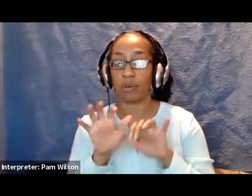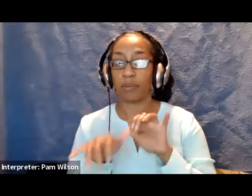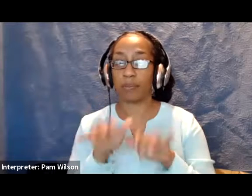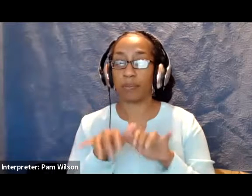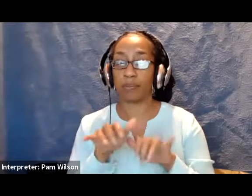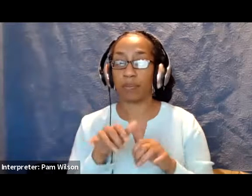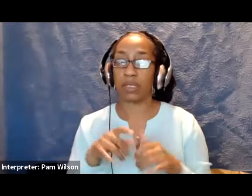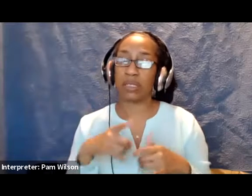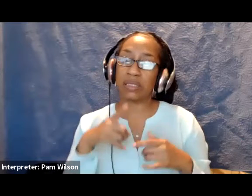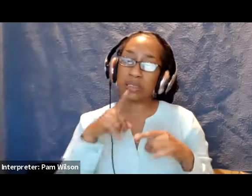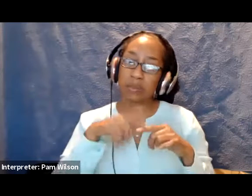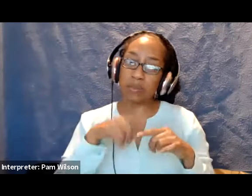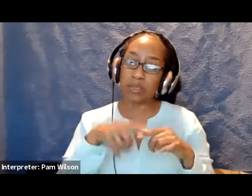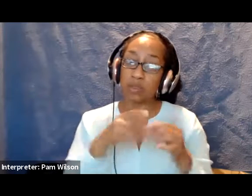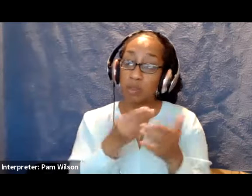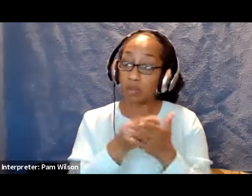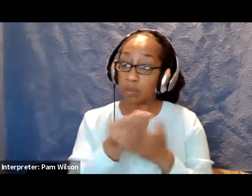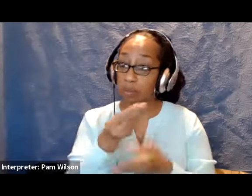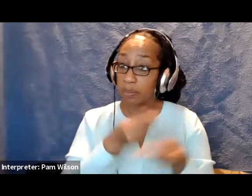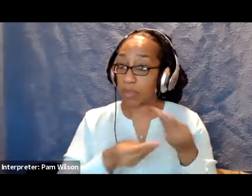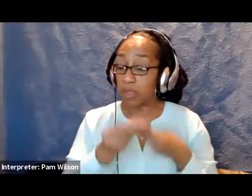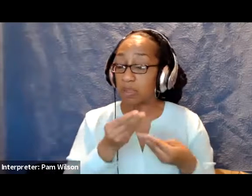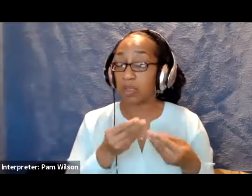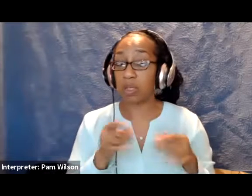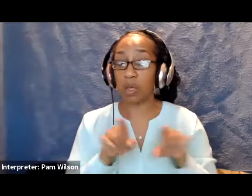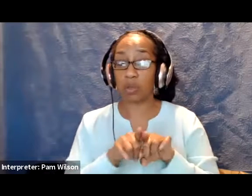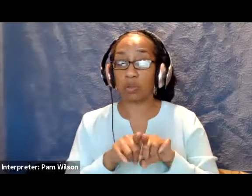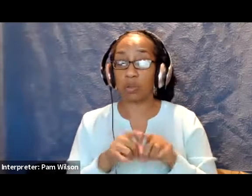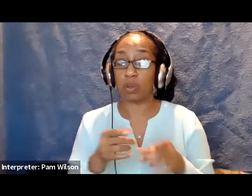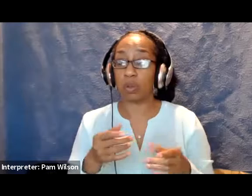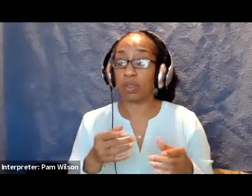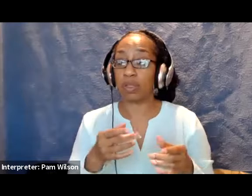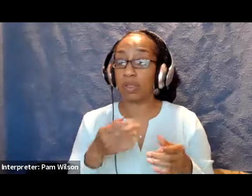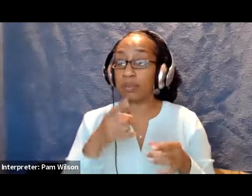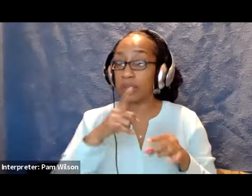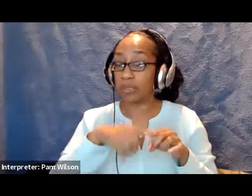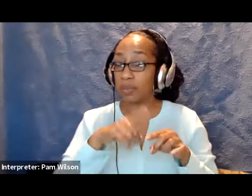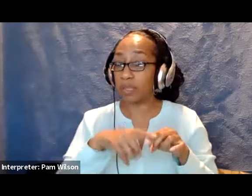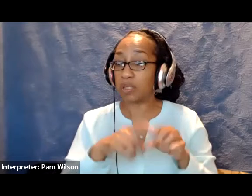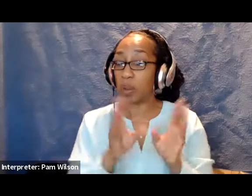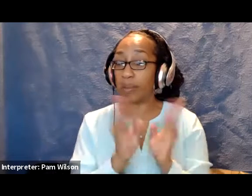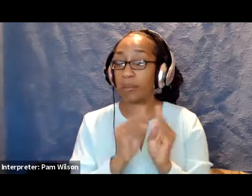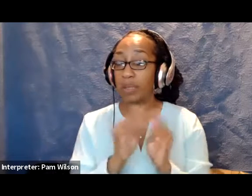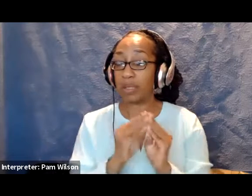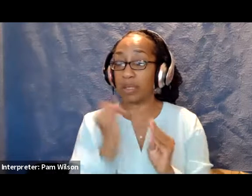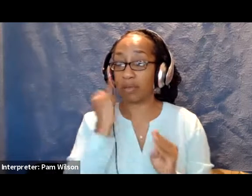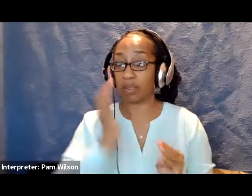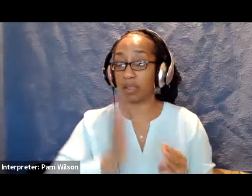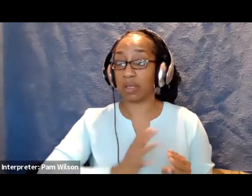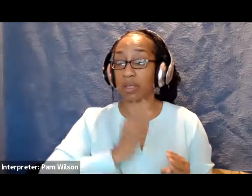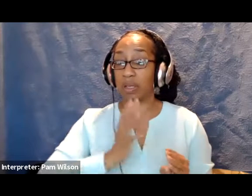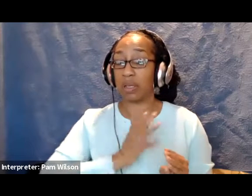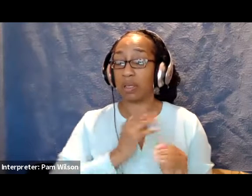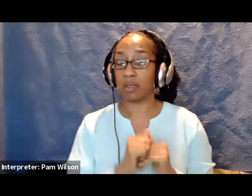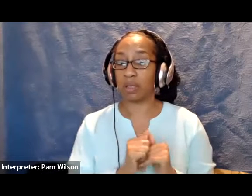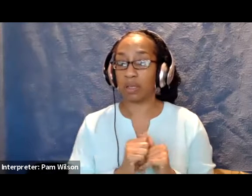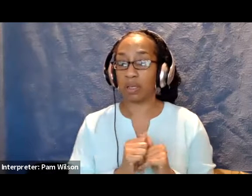budget's like and how official the meeting is. Think about this. This is going up into the Zoom